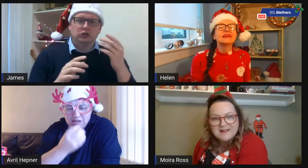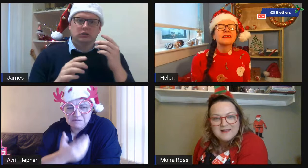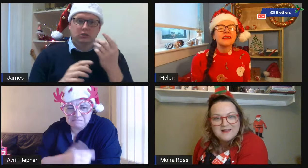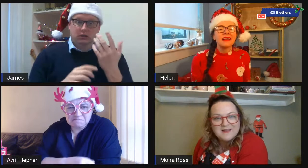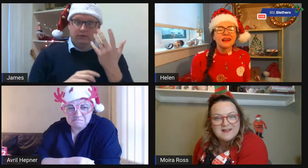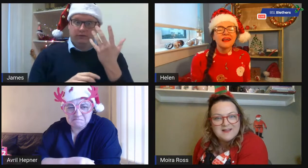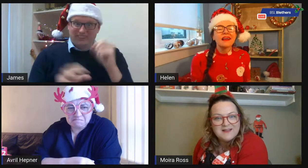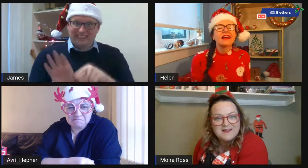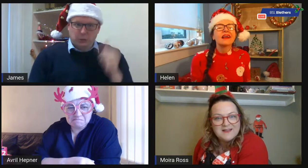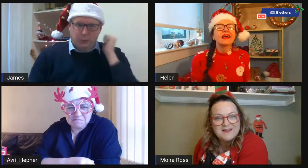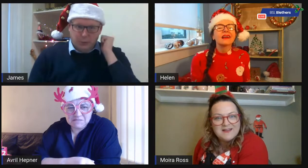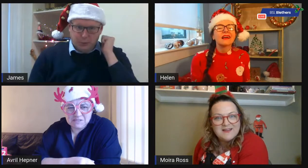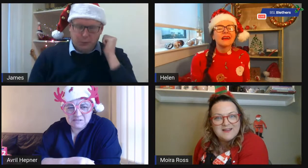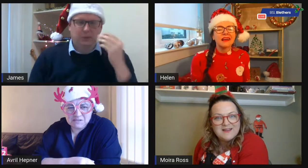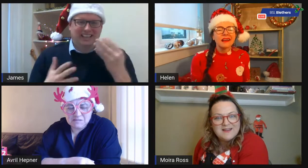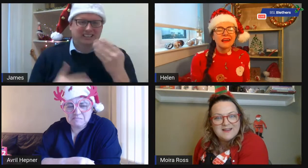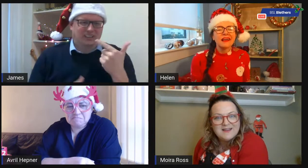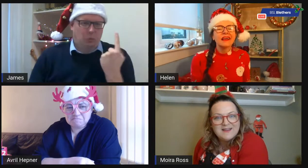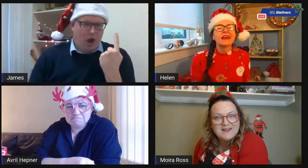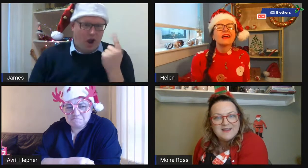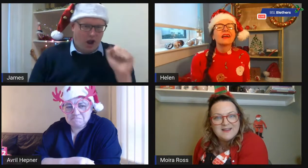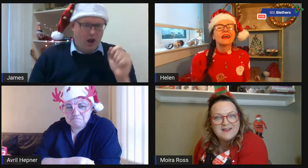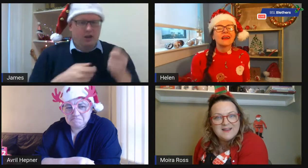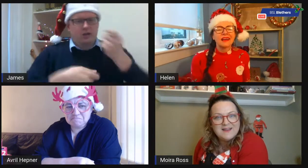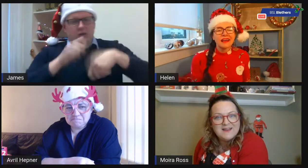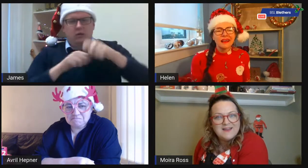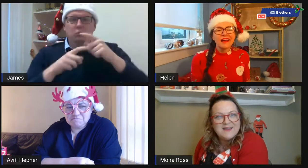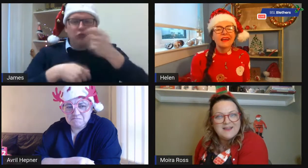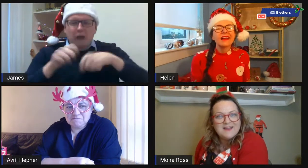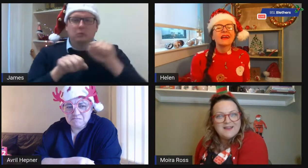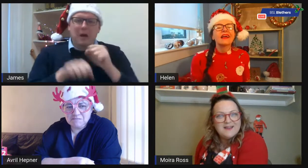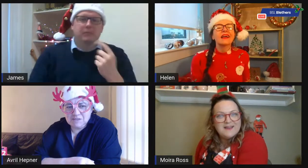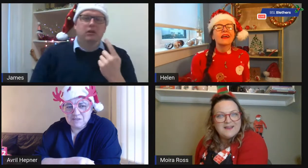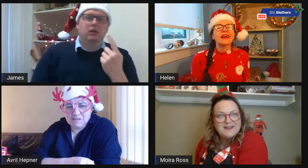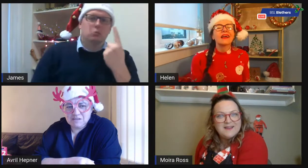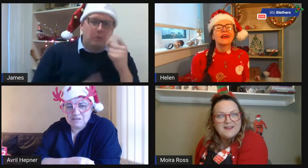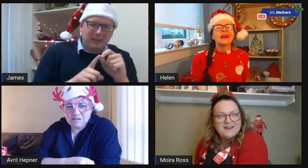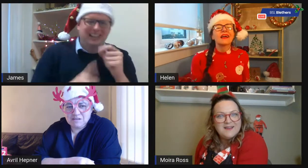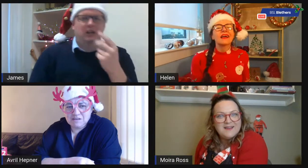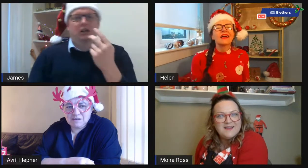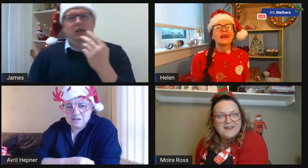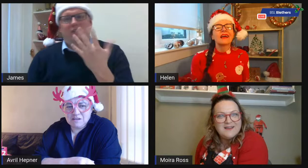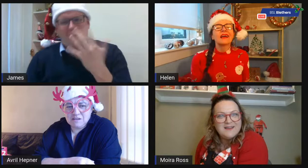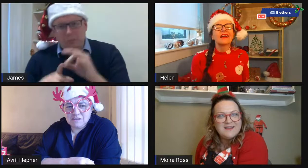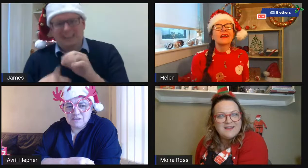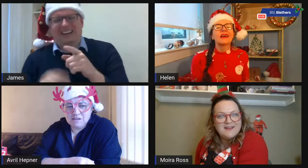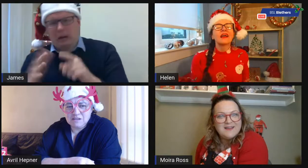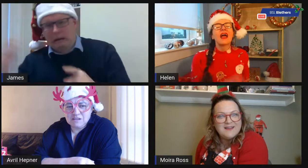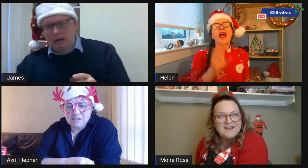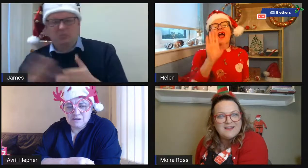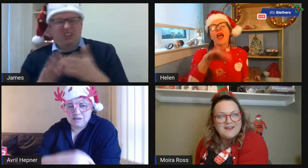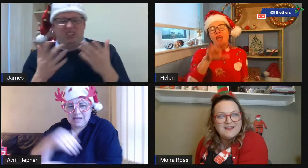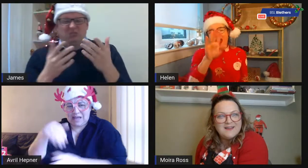to have finished because the sixpence finished in 1971,